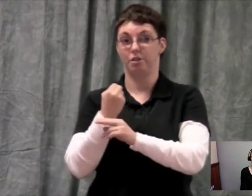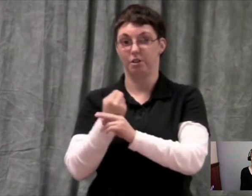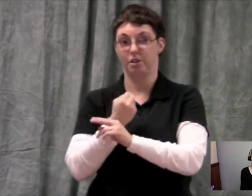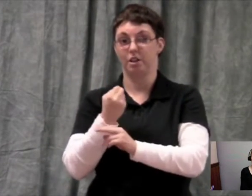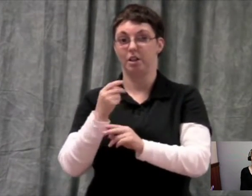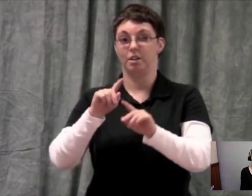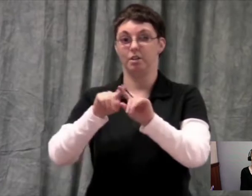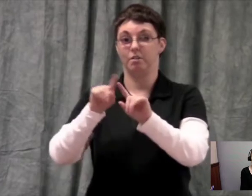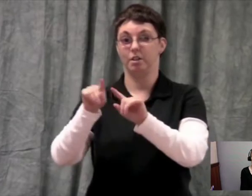me out throughout the day.